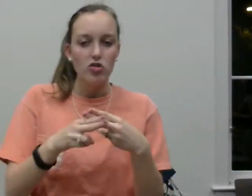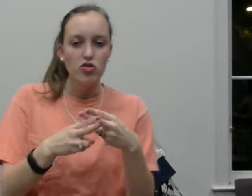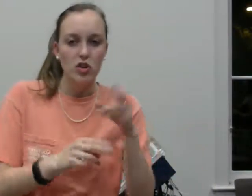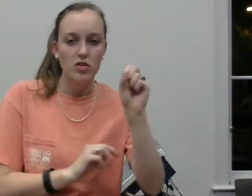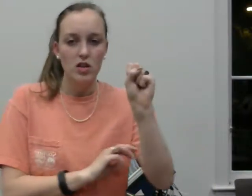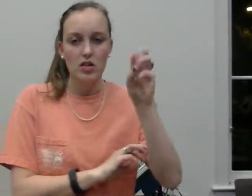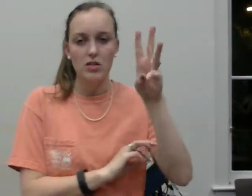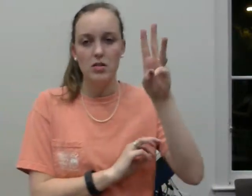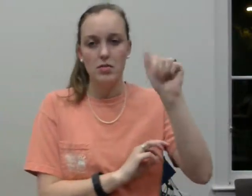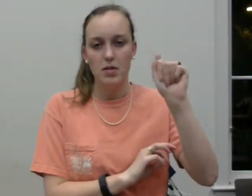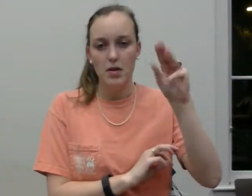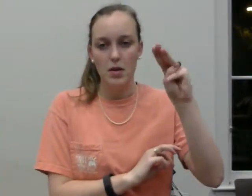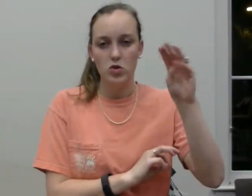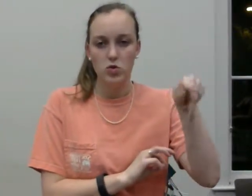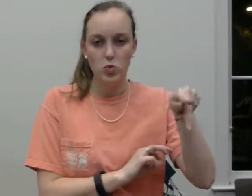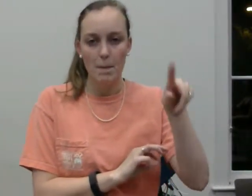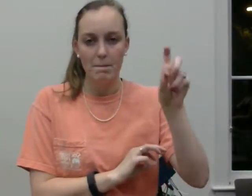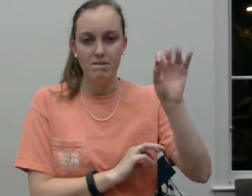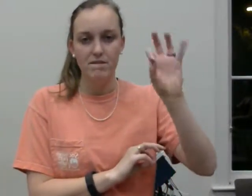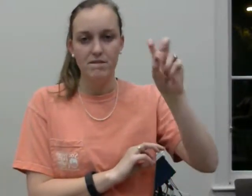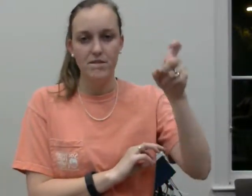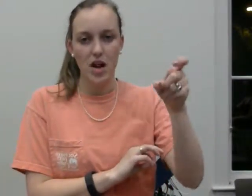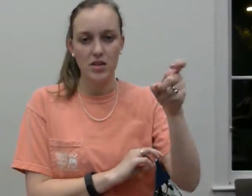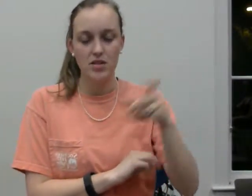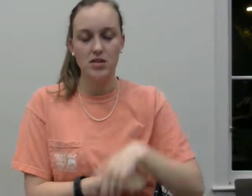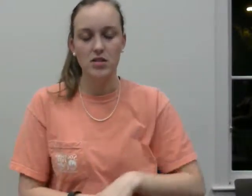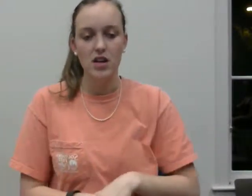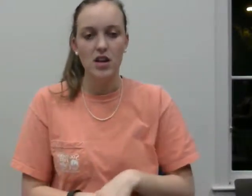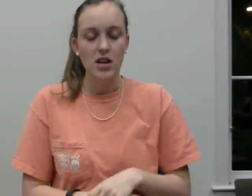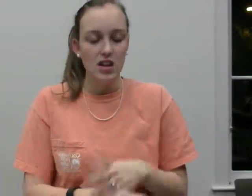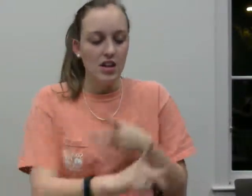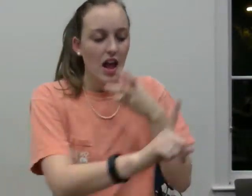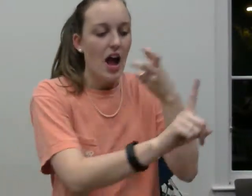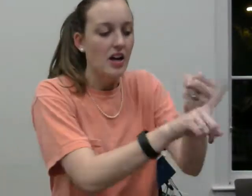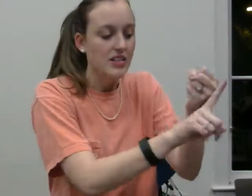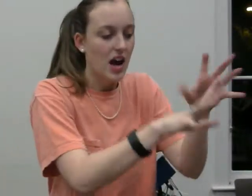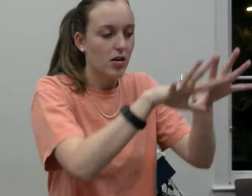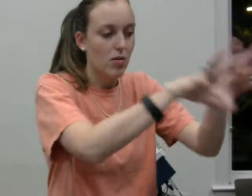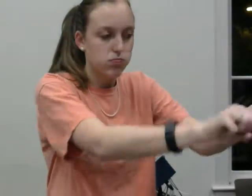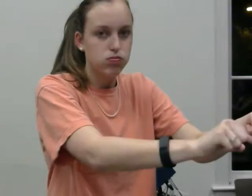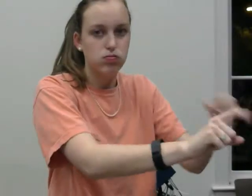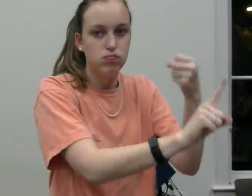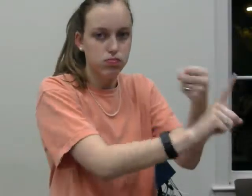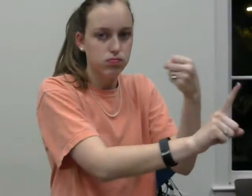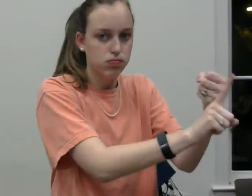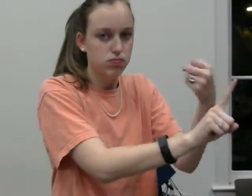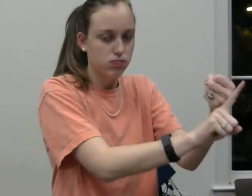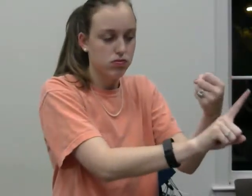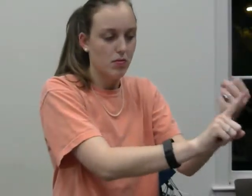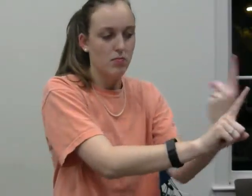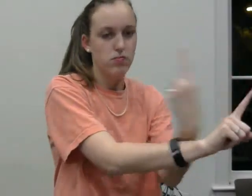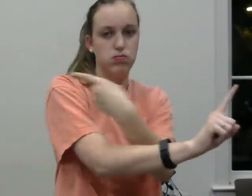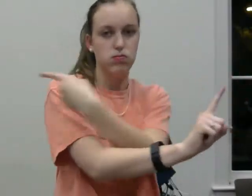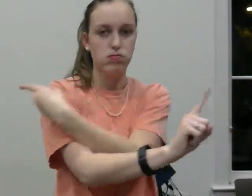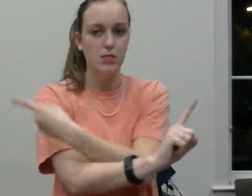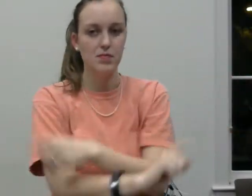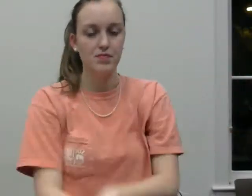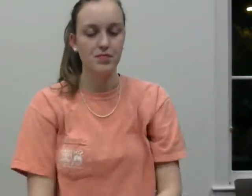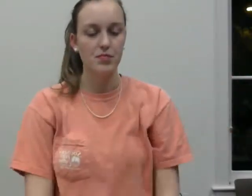would attack and then they would retreat back into the swamps and the trees. Very effective fighting down in the South, and the British hated it. But, well, I say, that's not